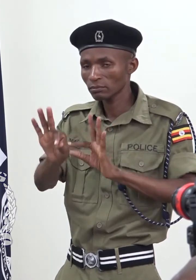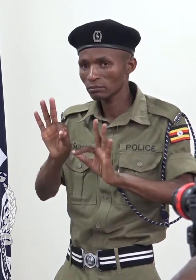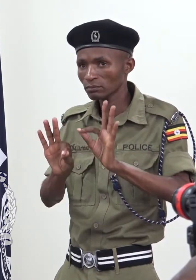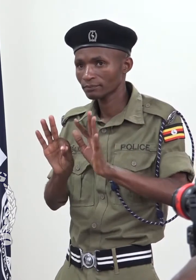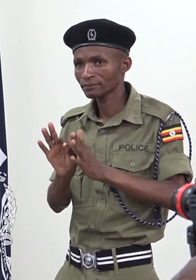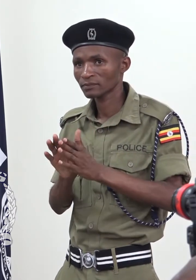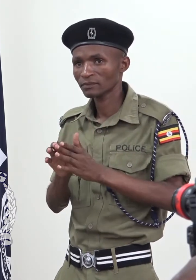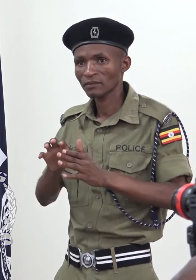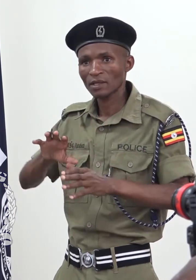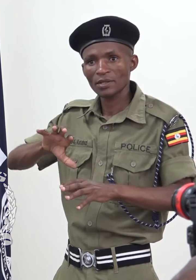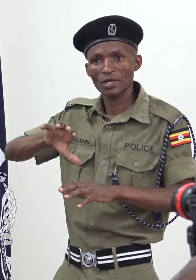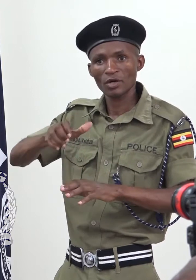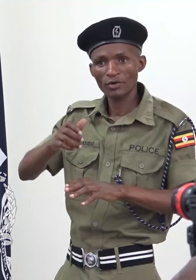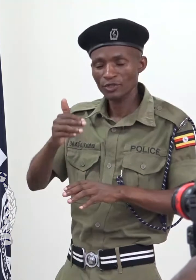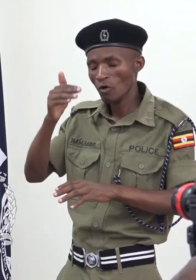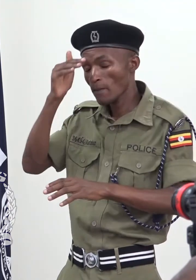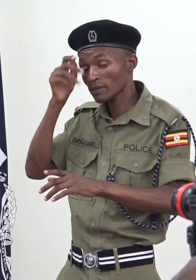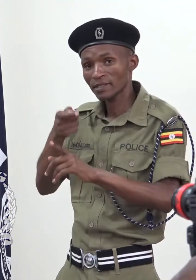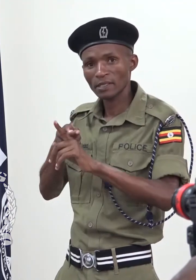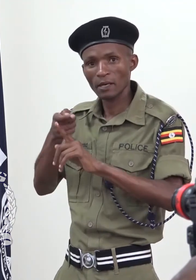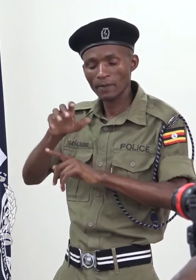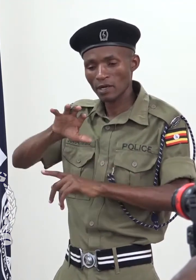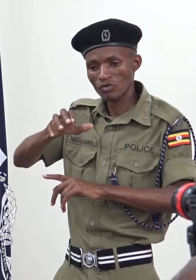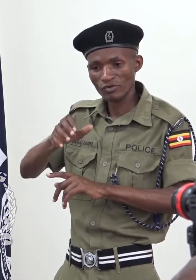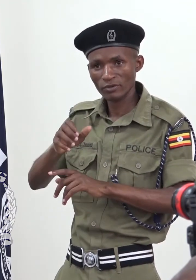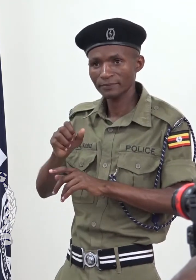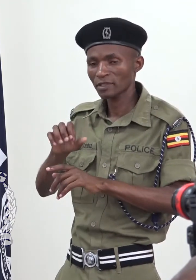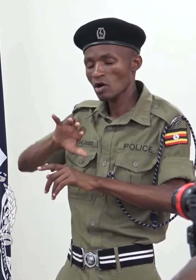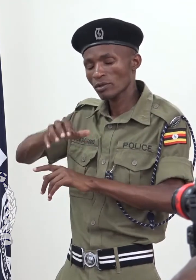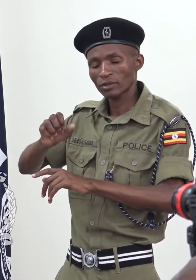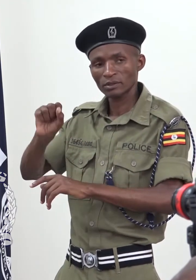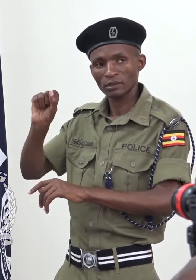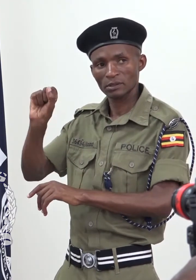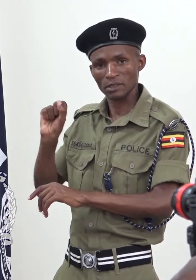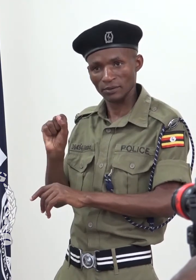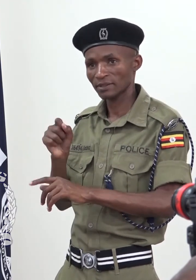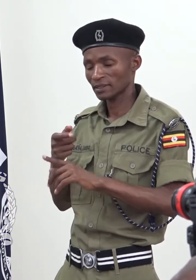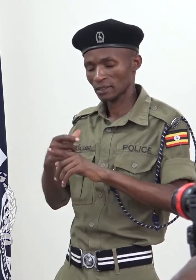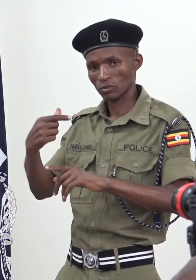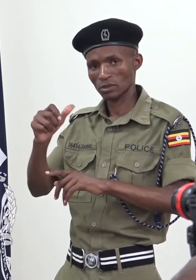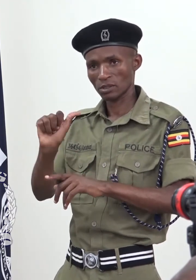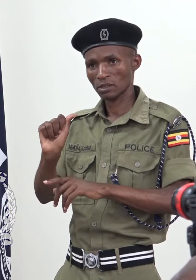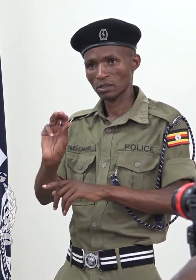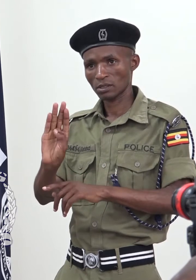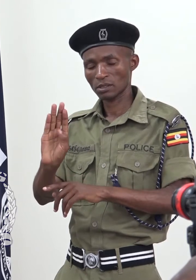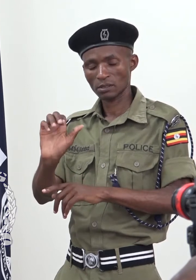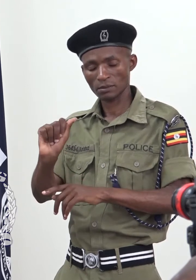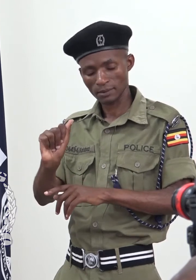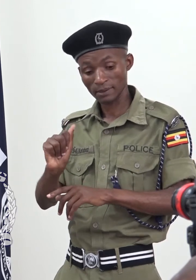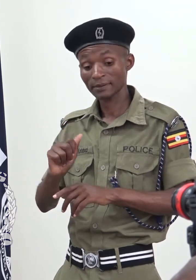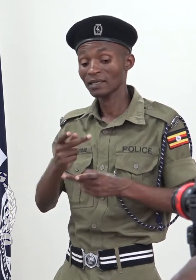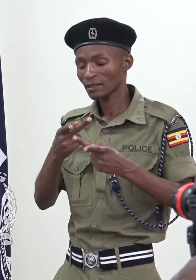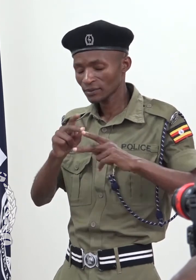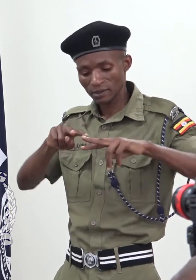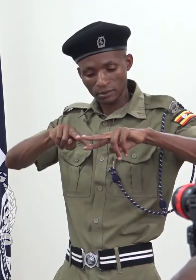The territorial police so far at Kampala Metropolitan South and at Gaba are investigating